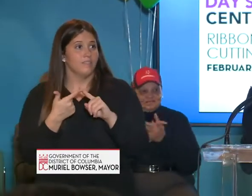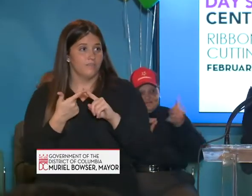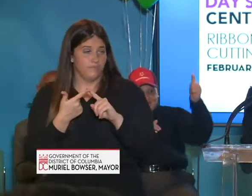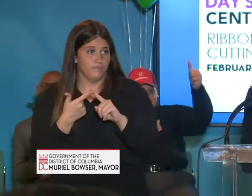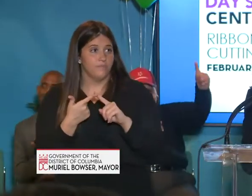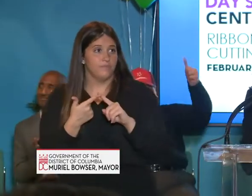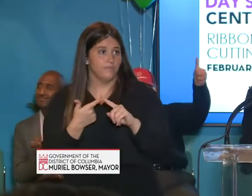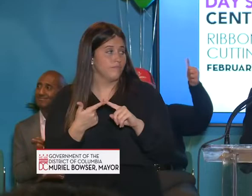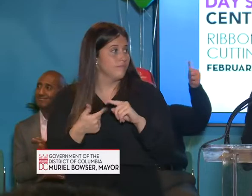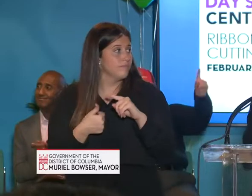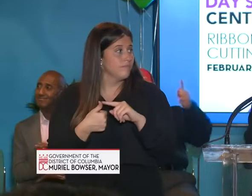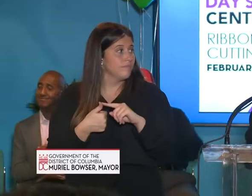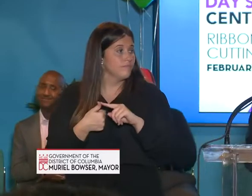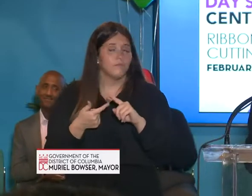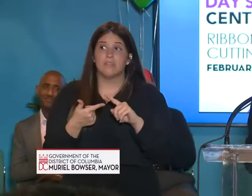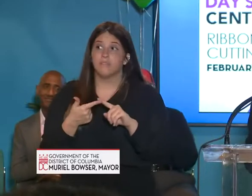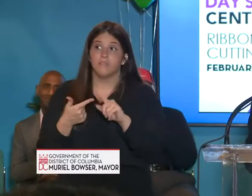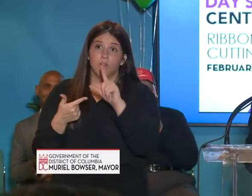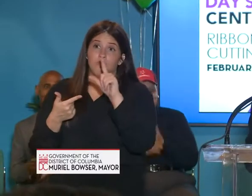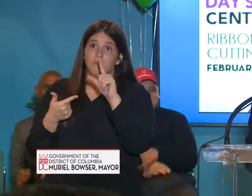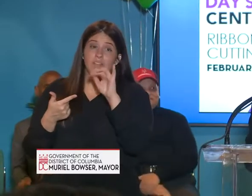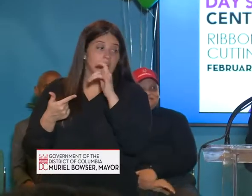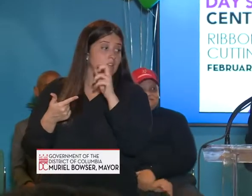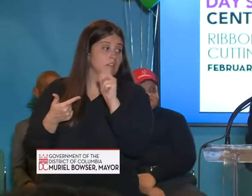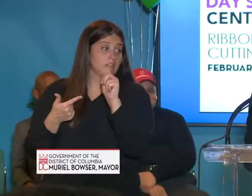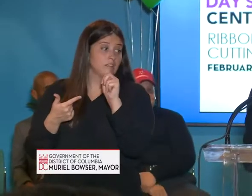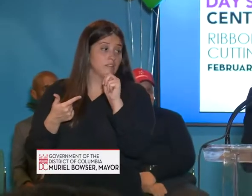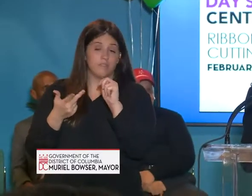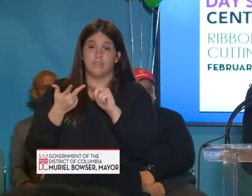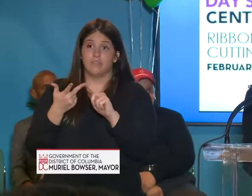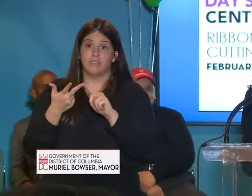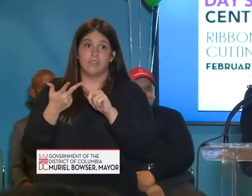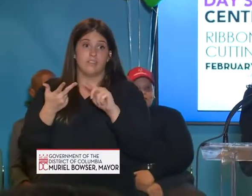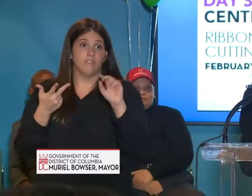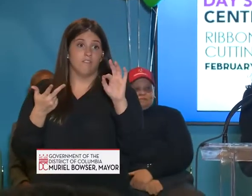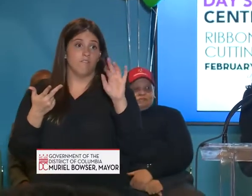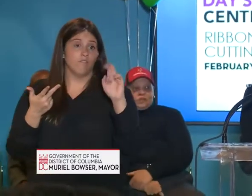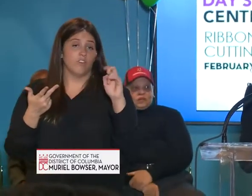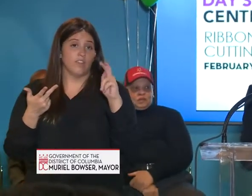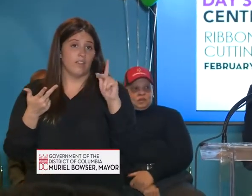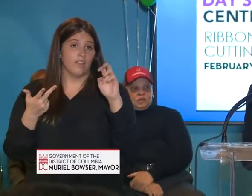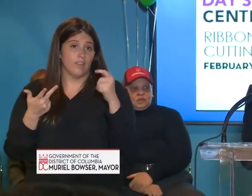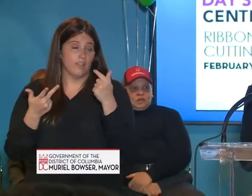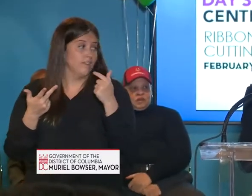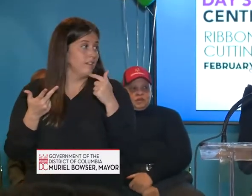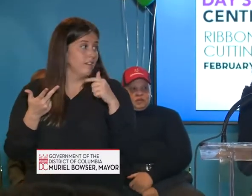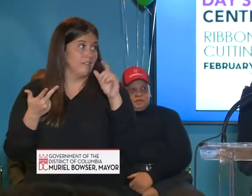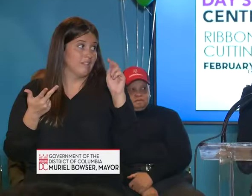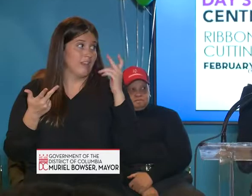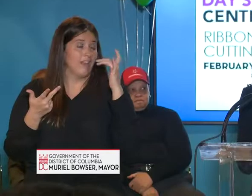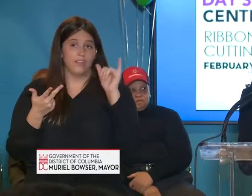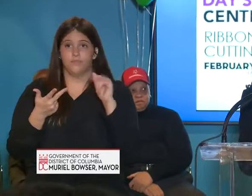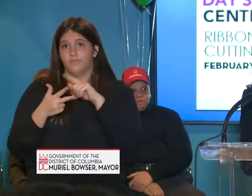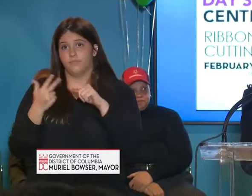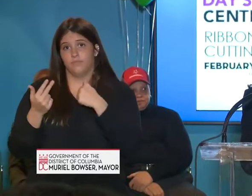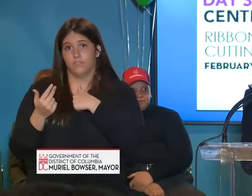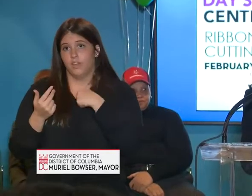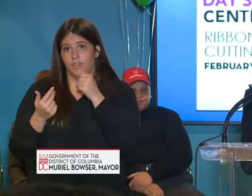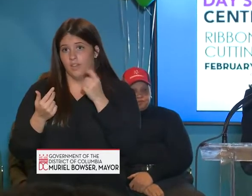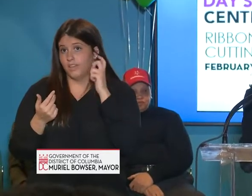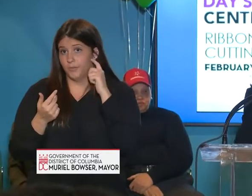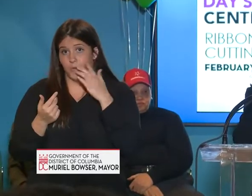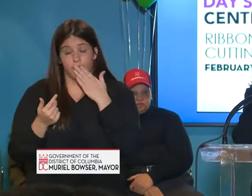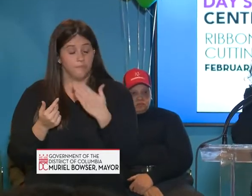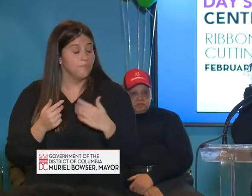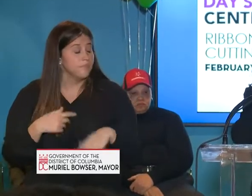Administration, William Cunin and his team, and Lisa Franklin Kelly, who's our facilities manager. There are many others who are part of the